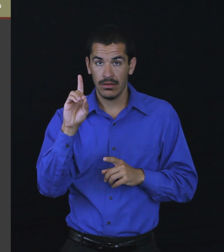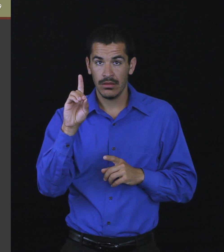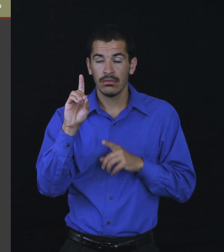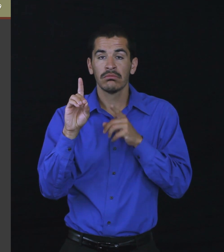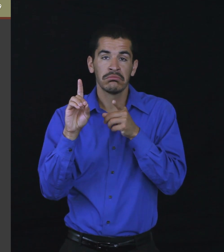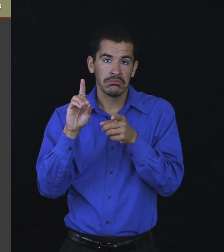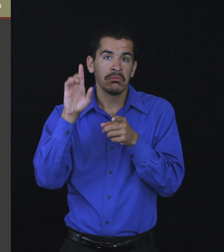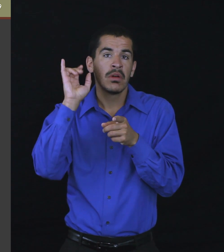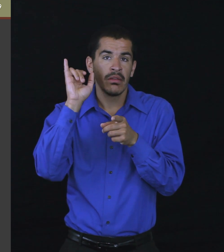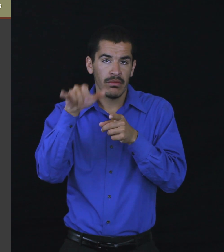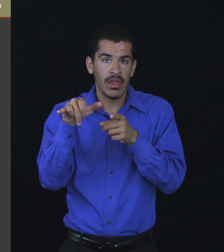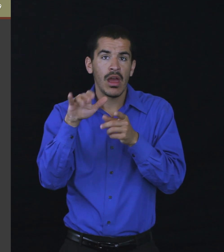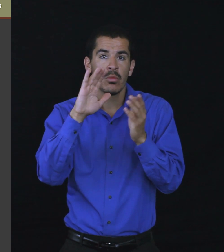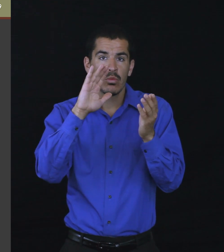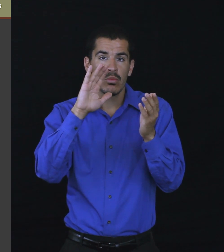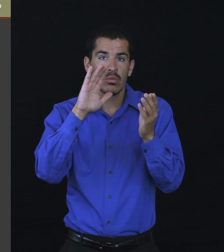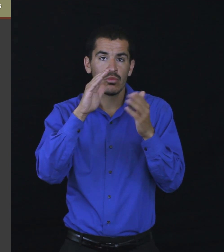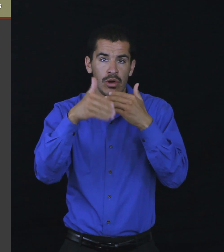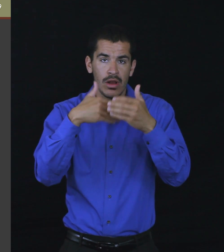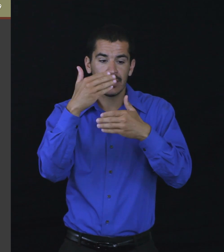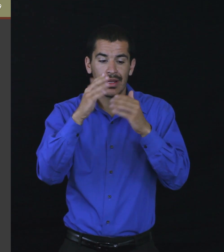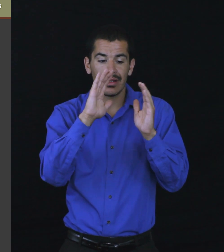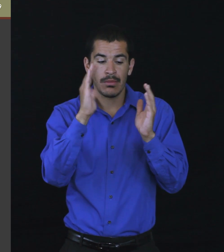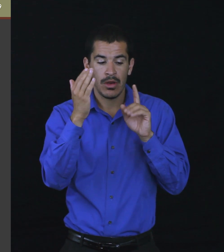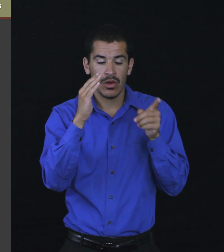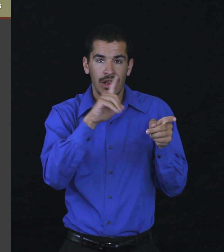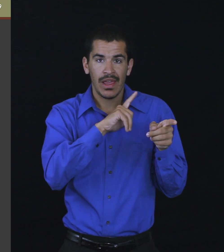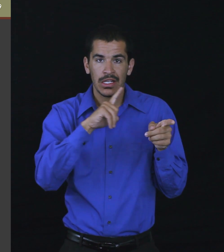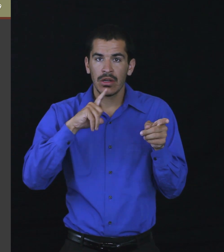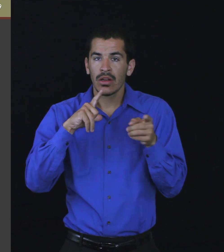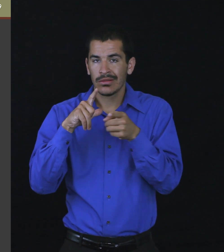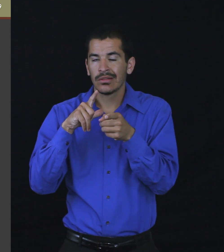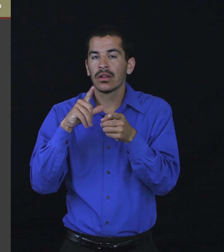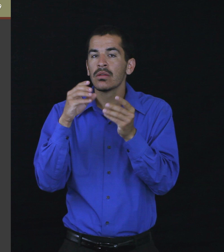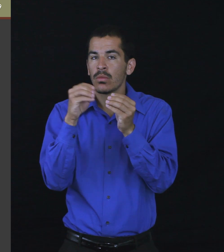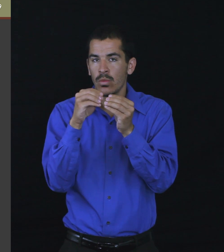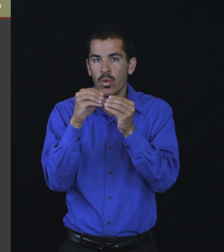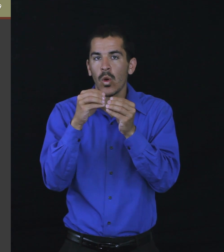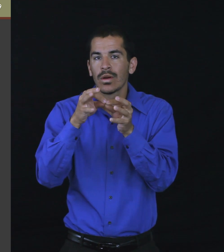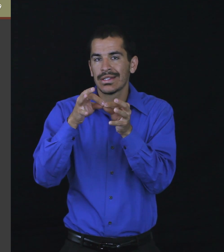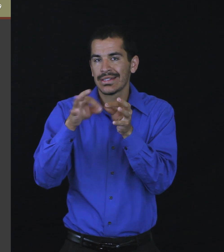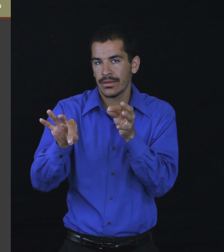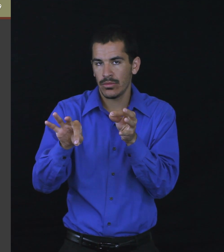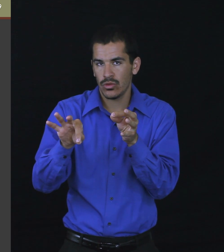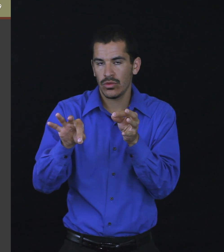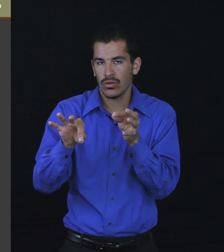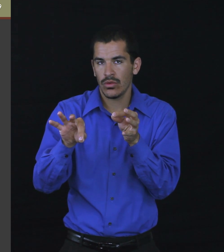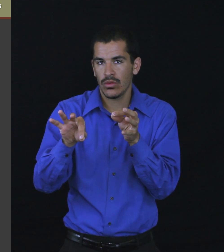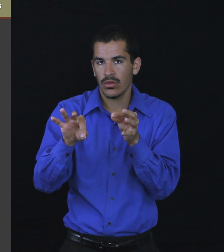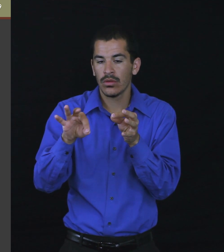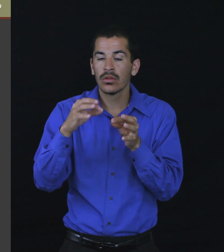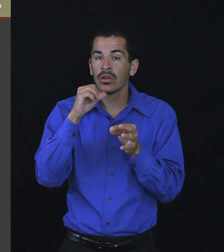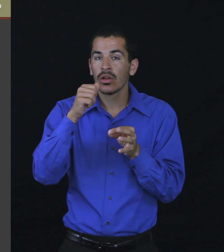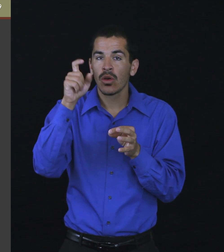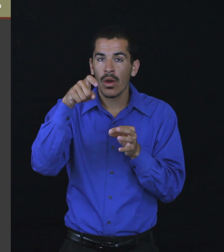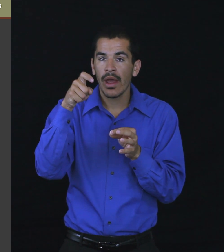This is a simpler process. There would be no need to acquire special funding.